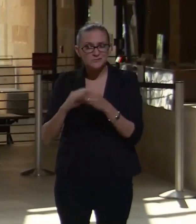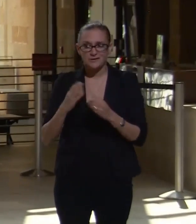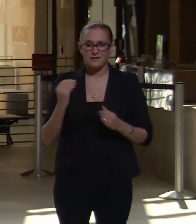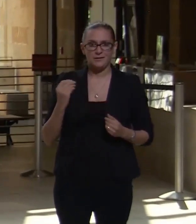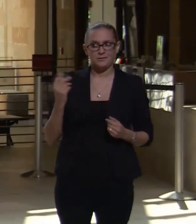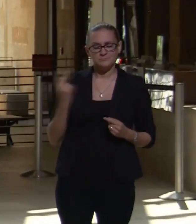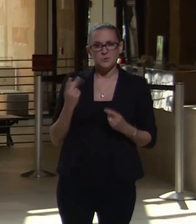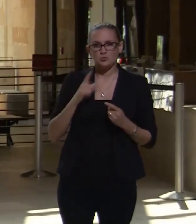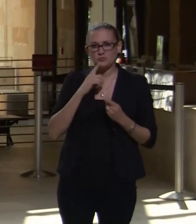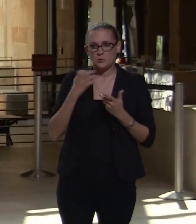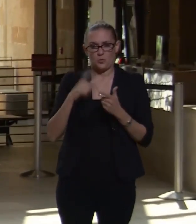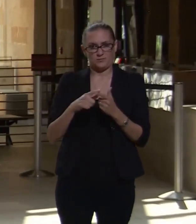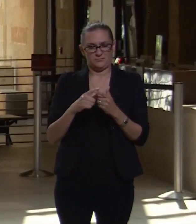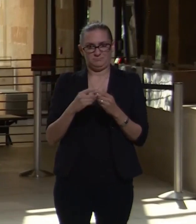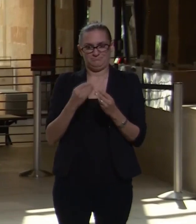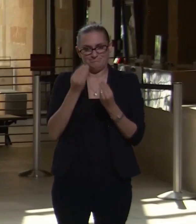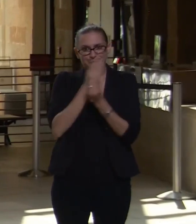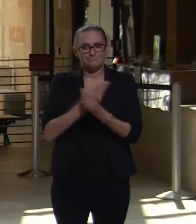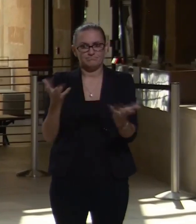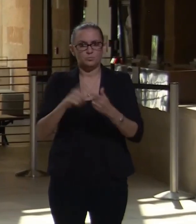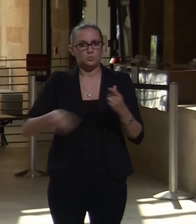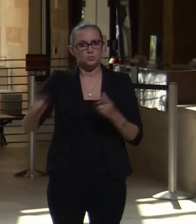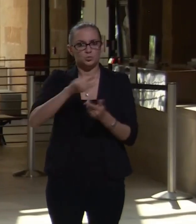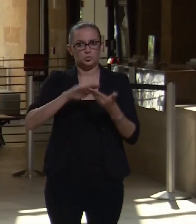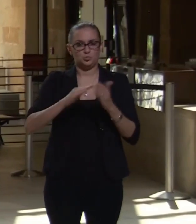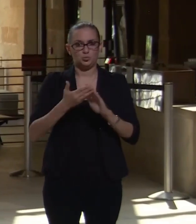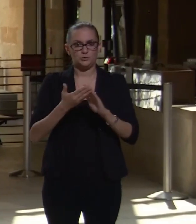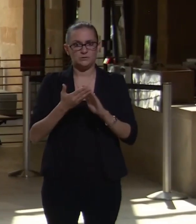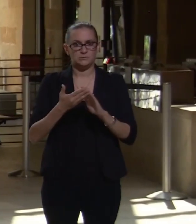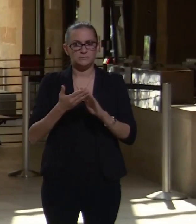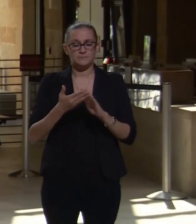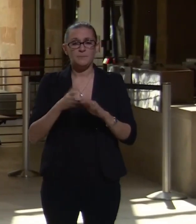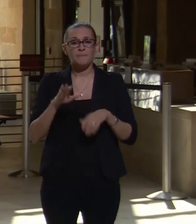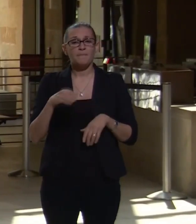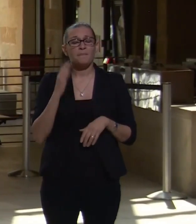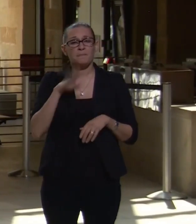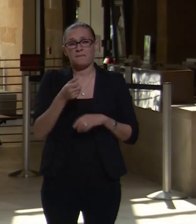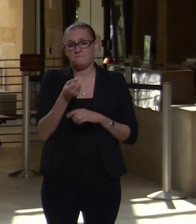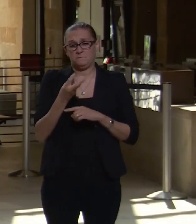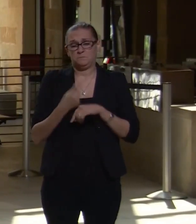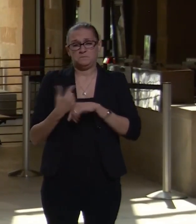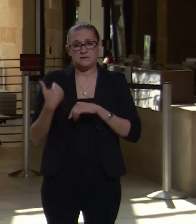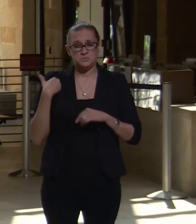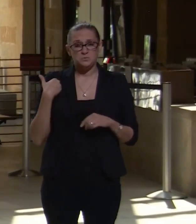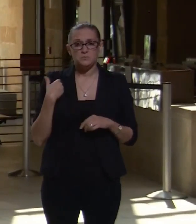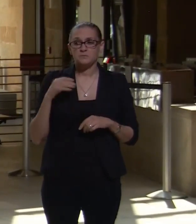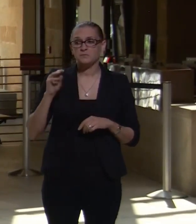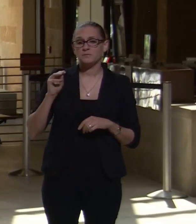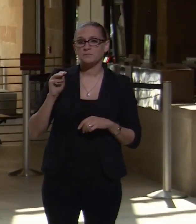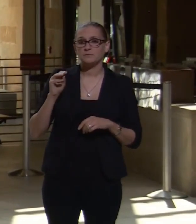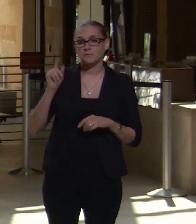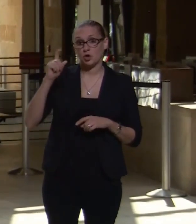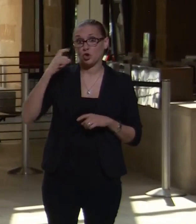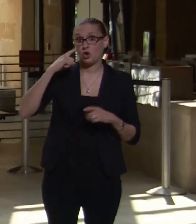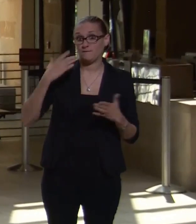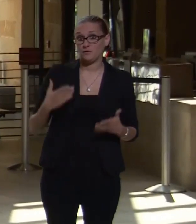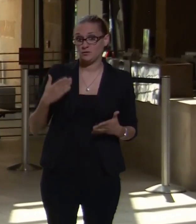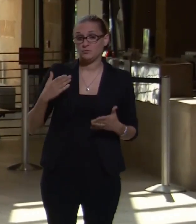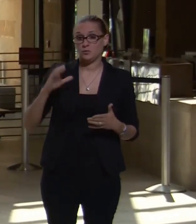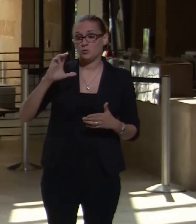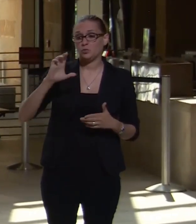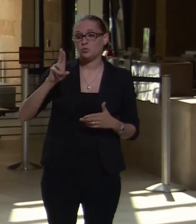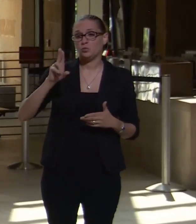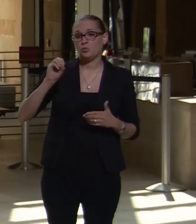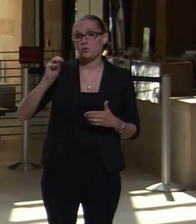us really wanted to communicate to the community. You know, a couple of days ago, Governor Cuomo in